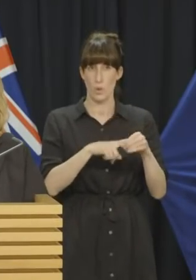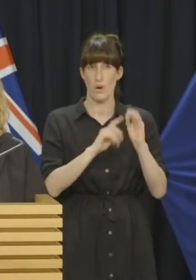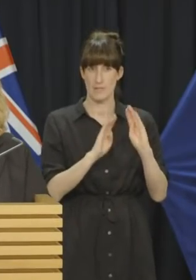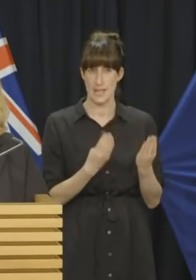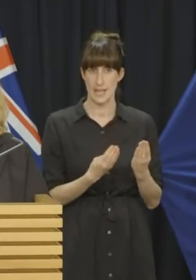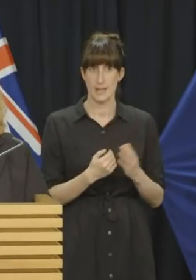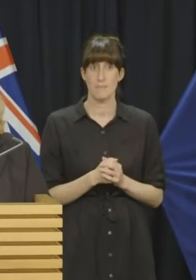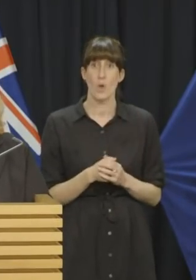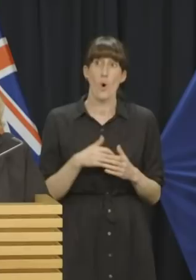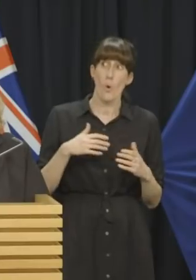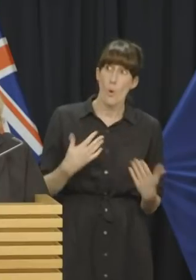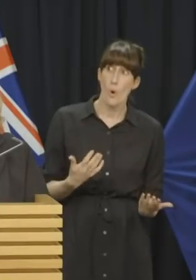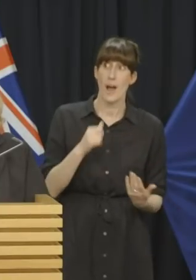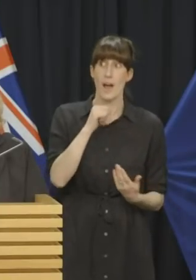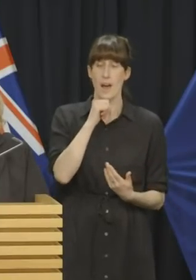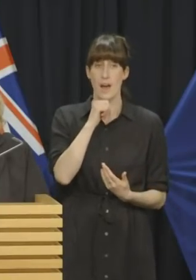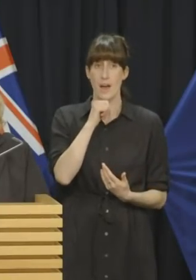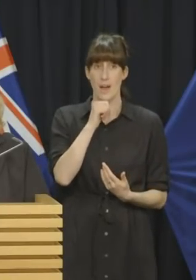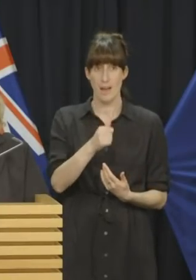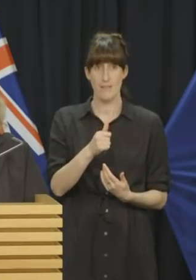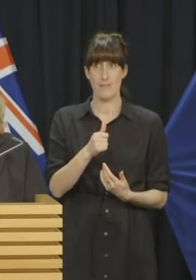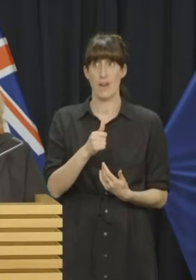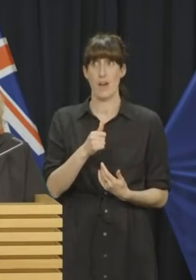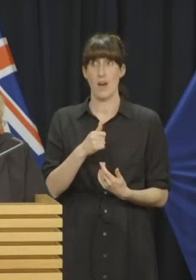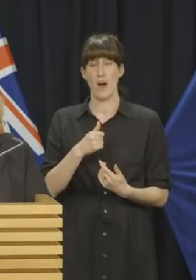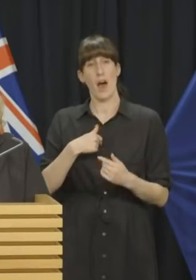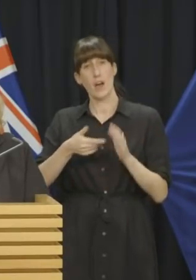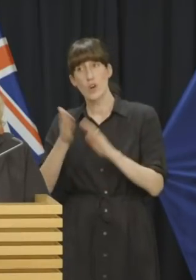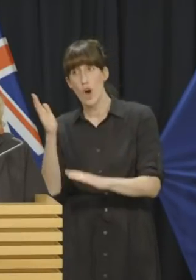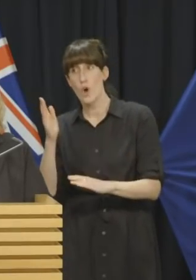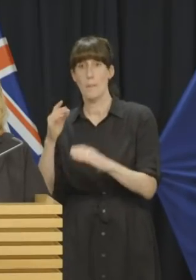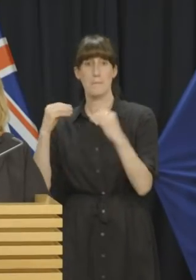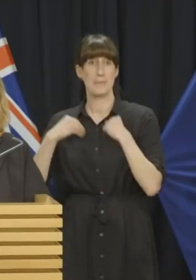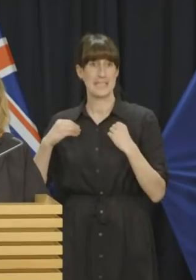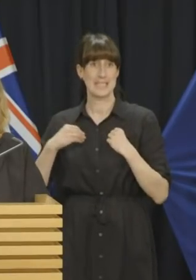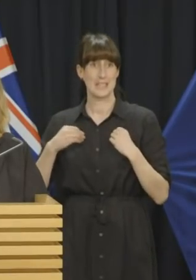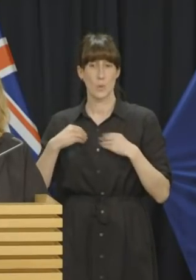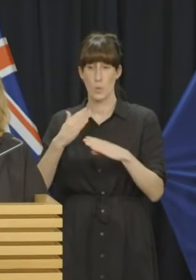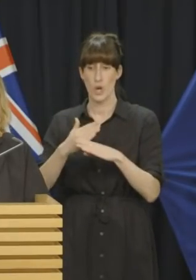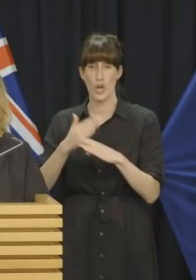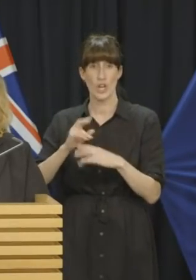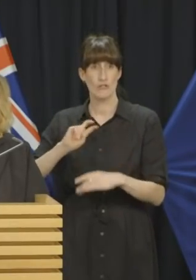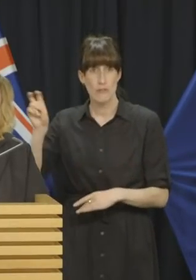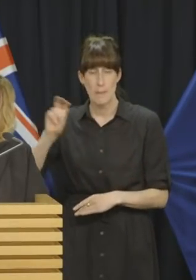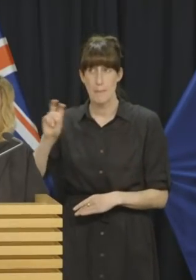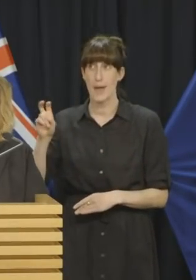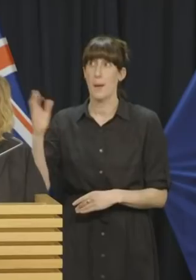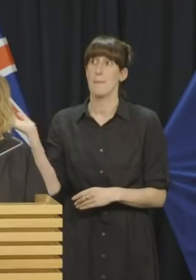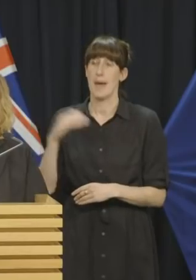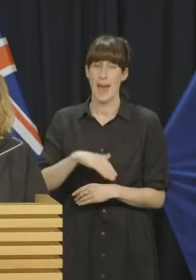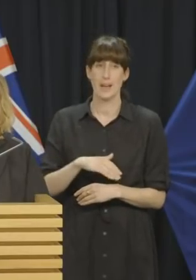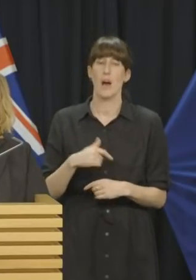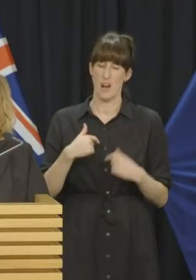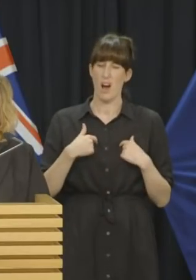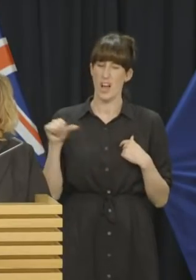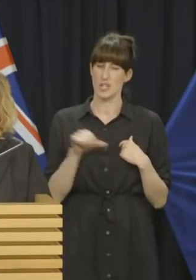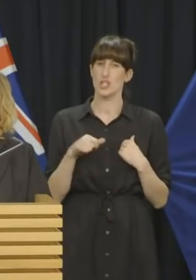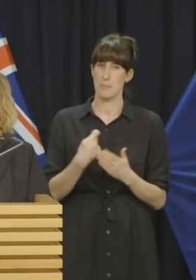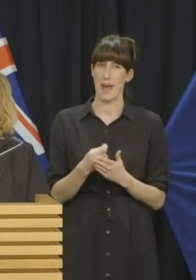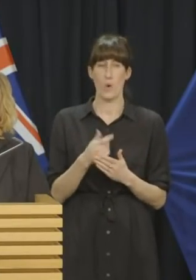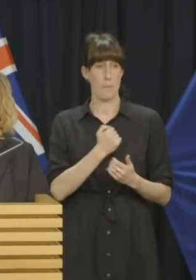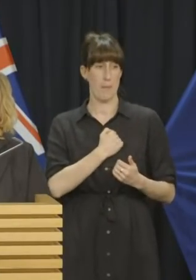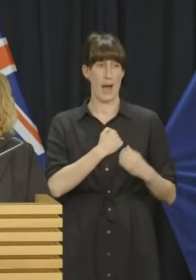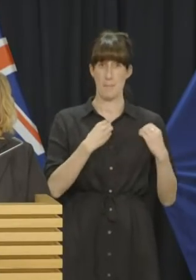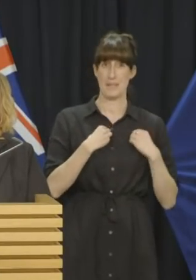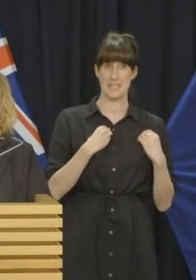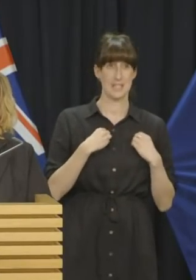we're not expecting the New Zealand taxpayer to pick up the tab on that. We're also seeing people that are coming in that are only visiting for a